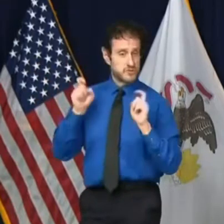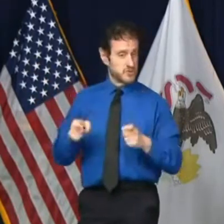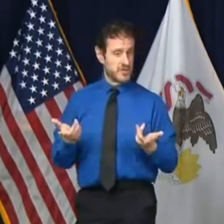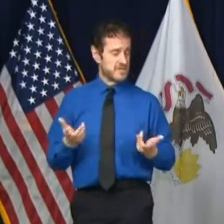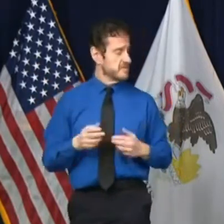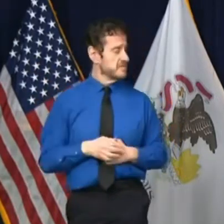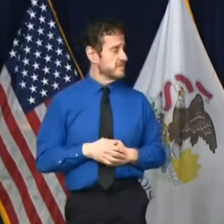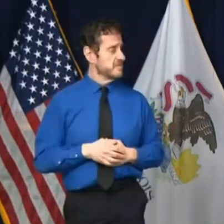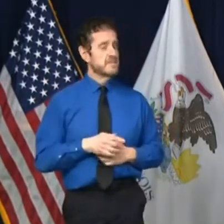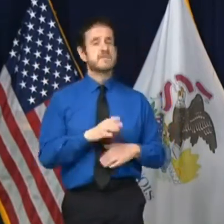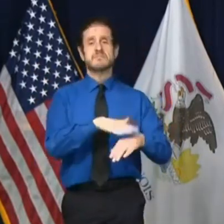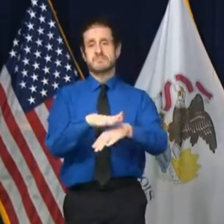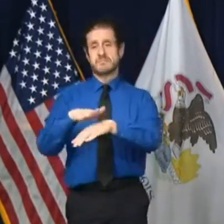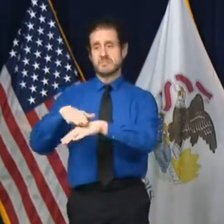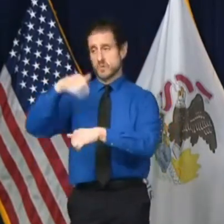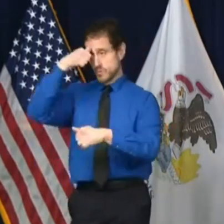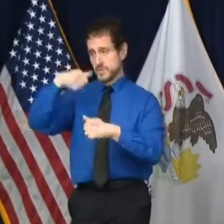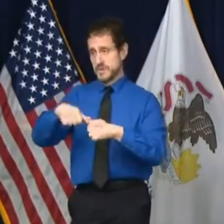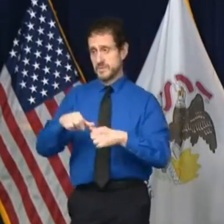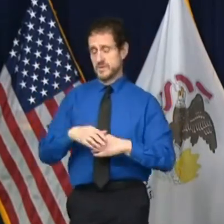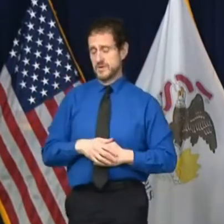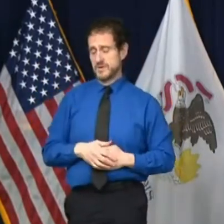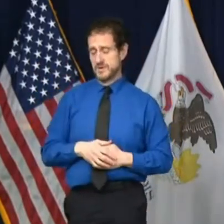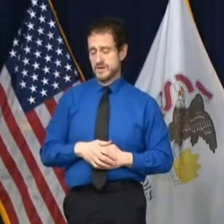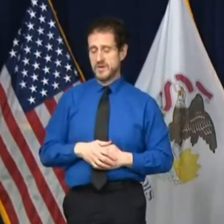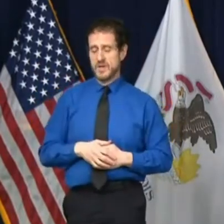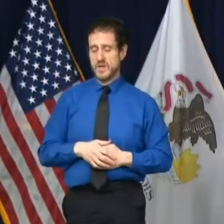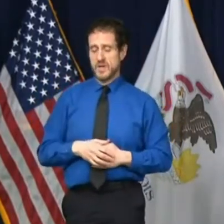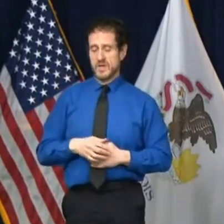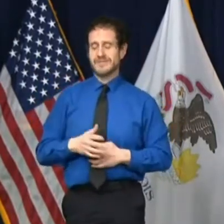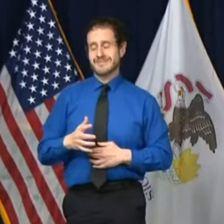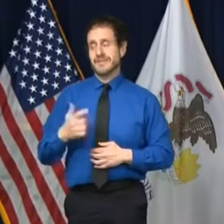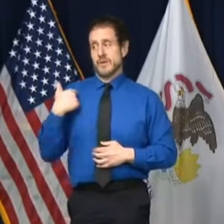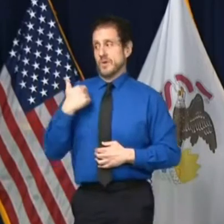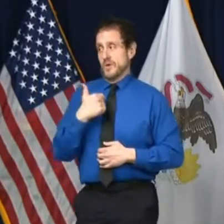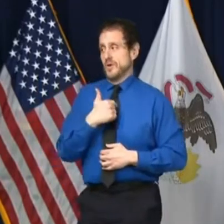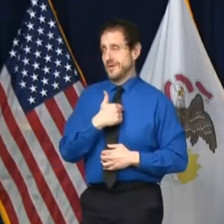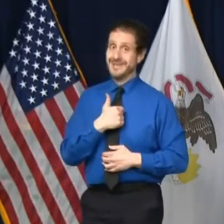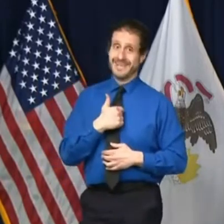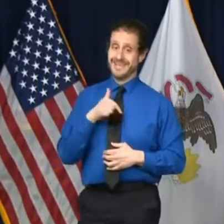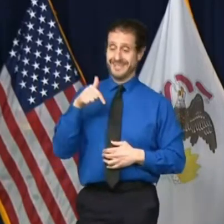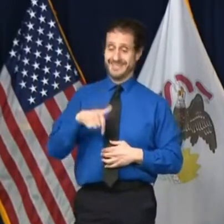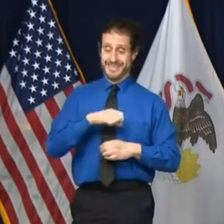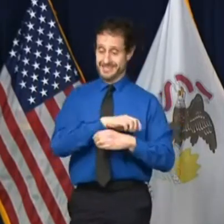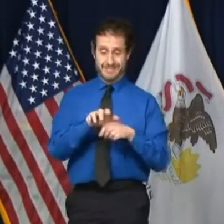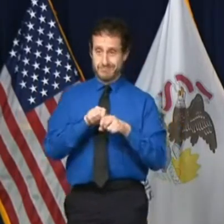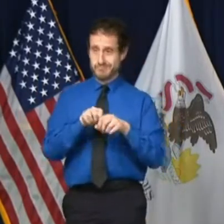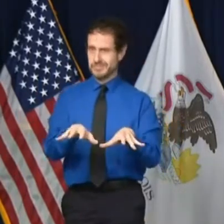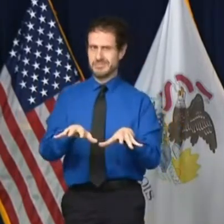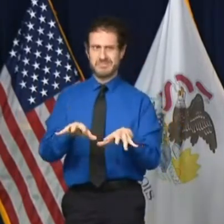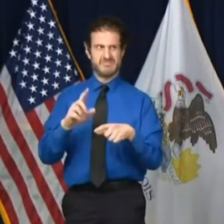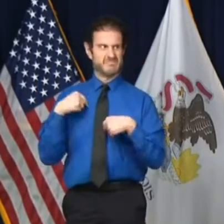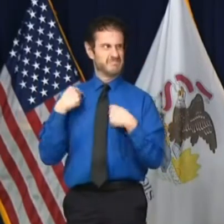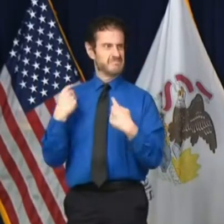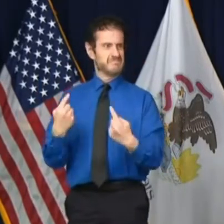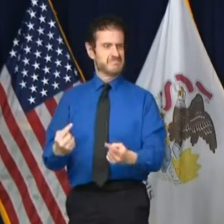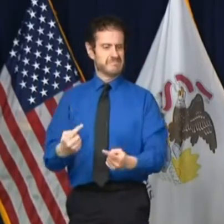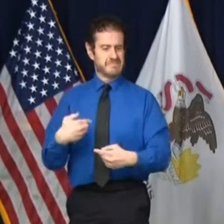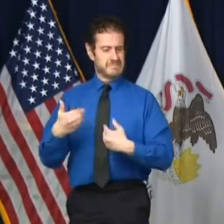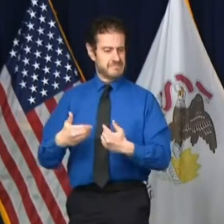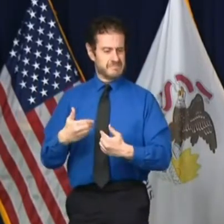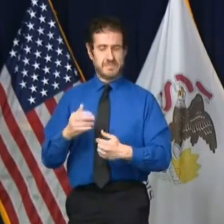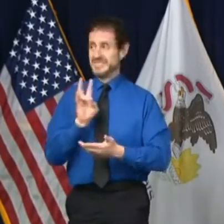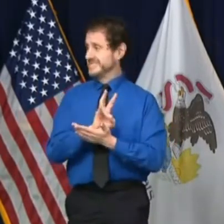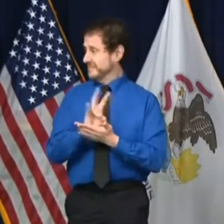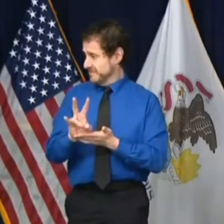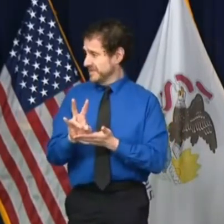again, and this is, I think we all know, we've been in this situation for about 7 weeks now. I'm not sure how